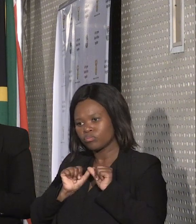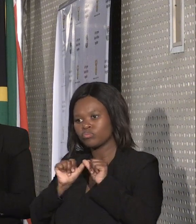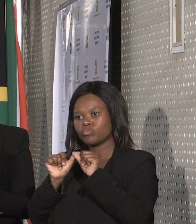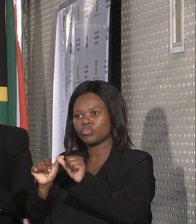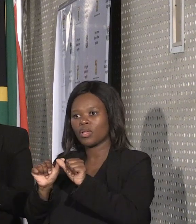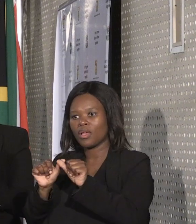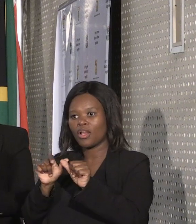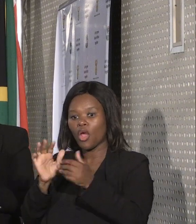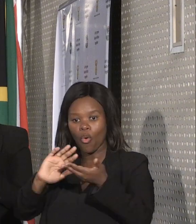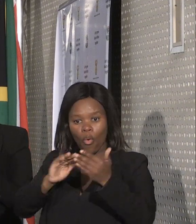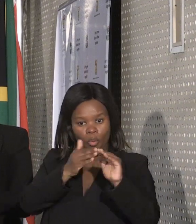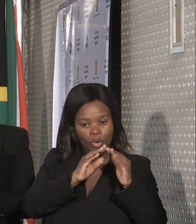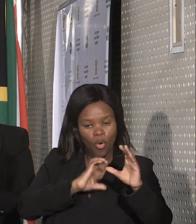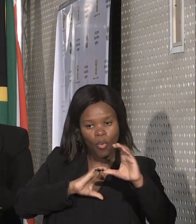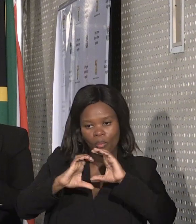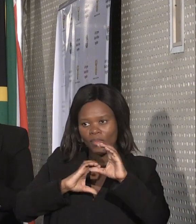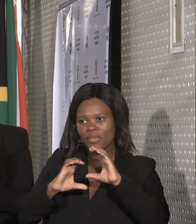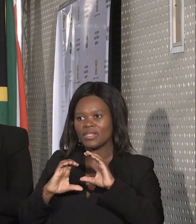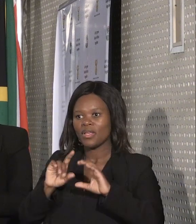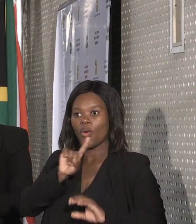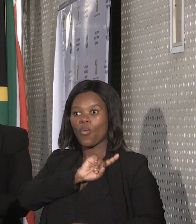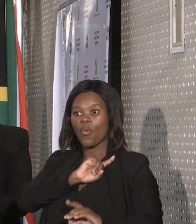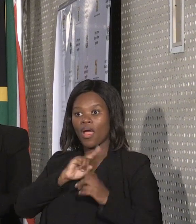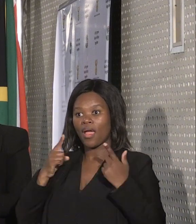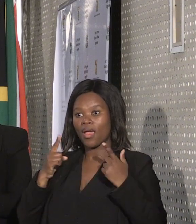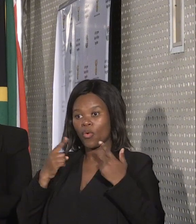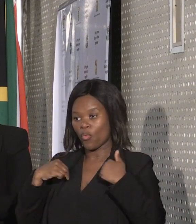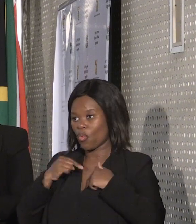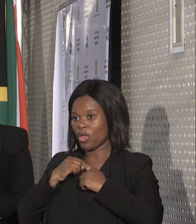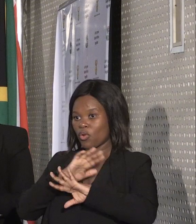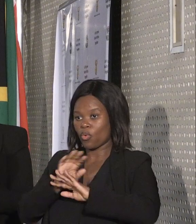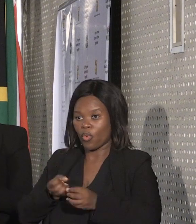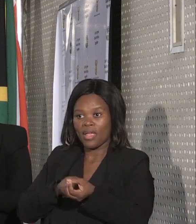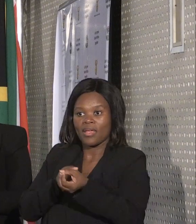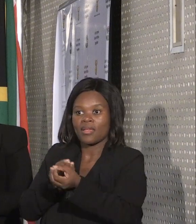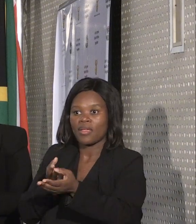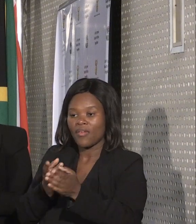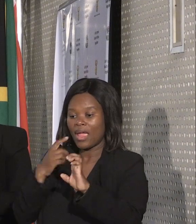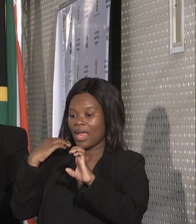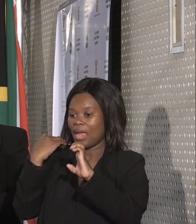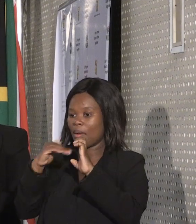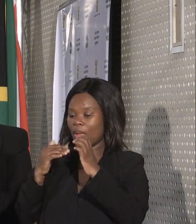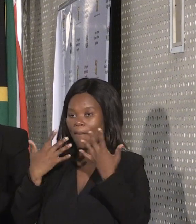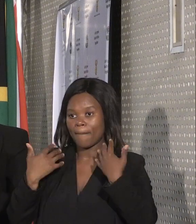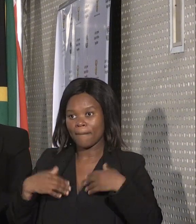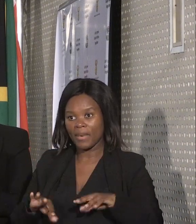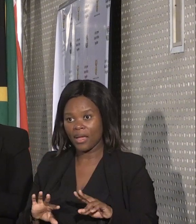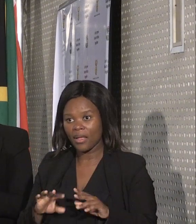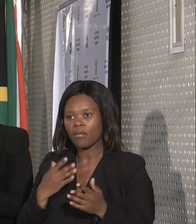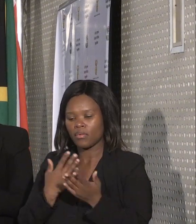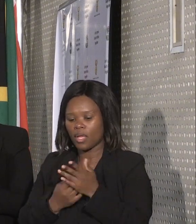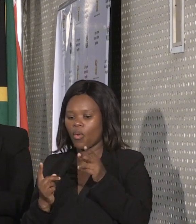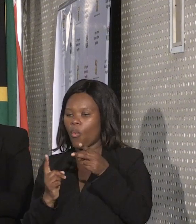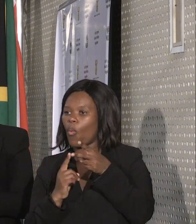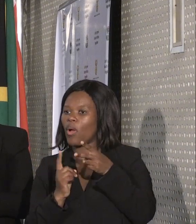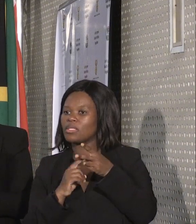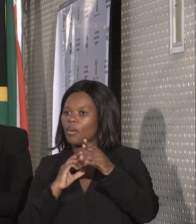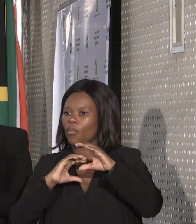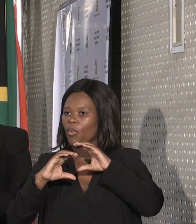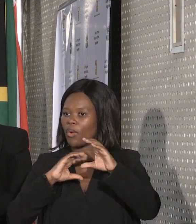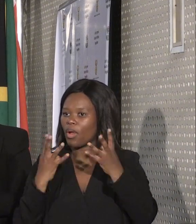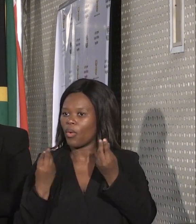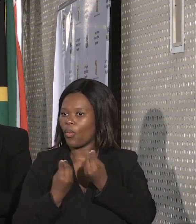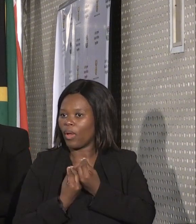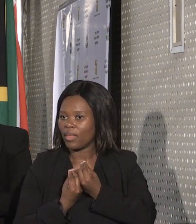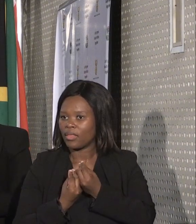with the community, which is why we've provided not only an email, we've provided the capability of a WhatsApp, and we've